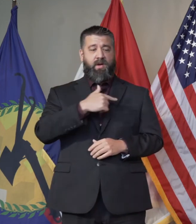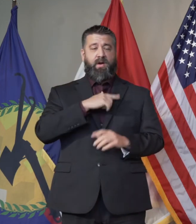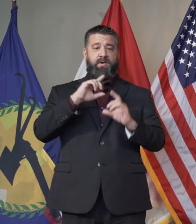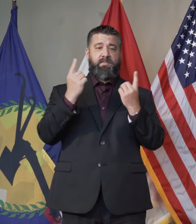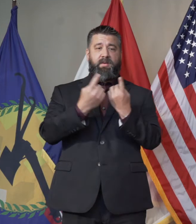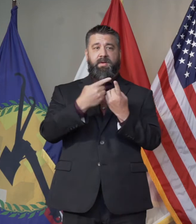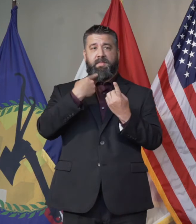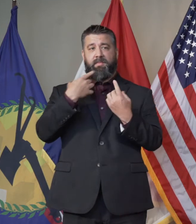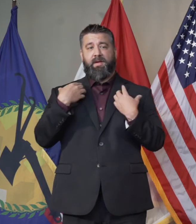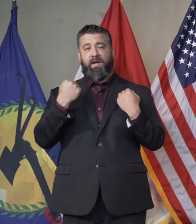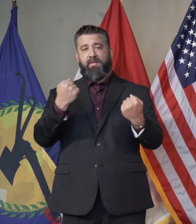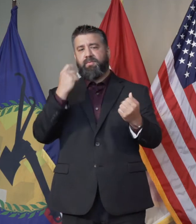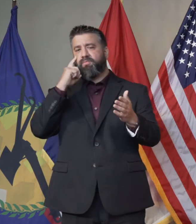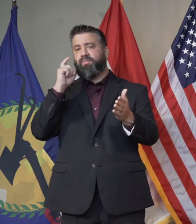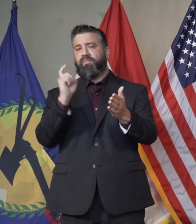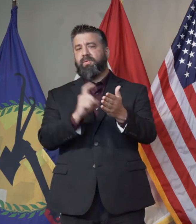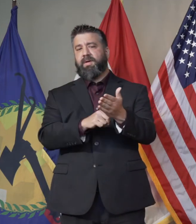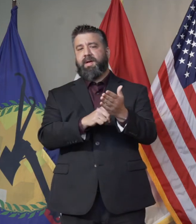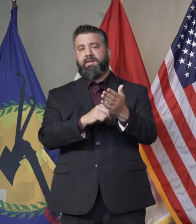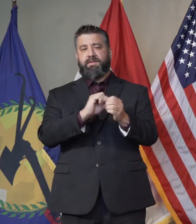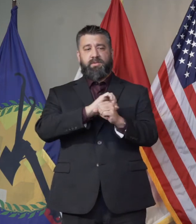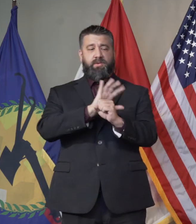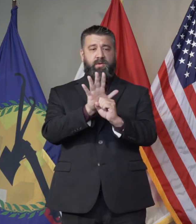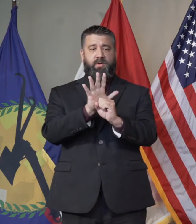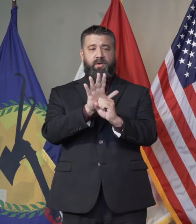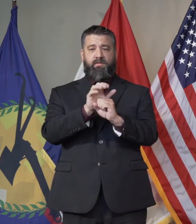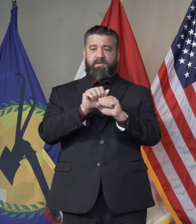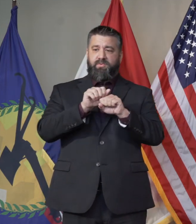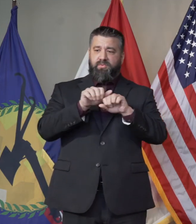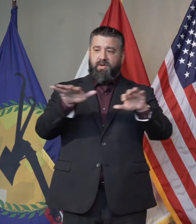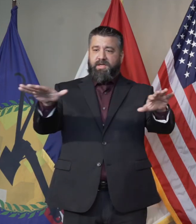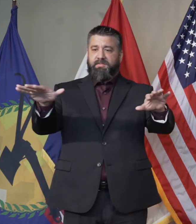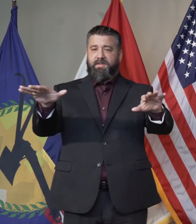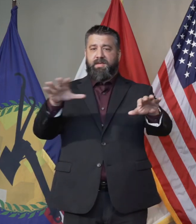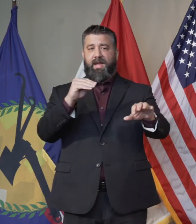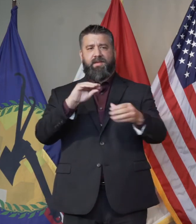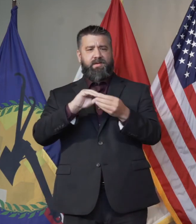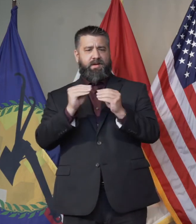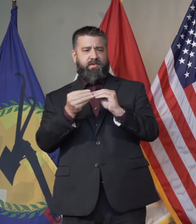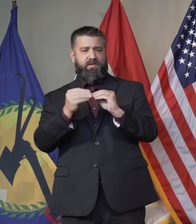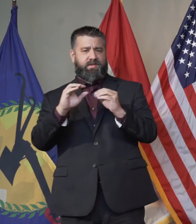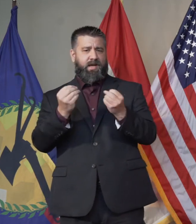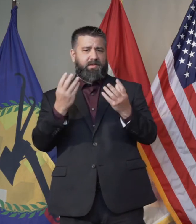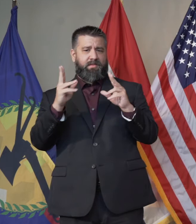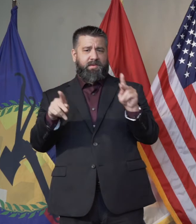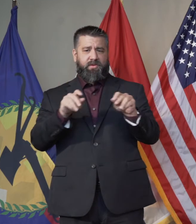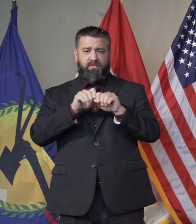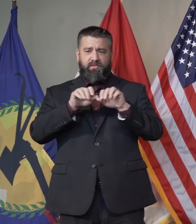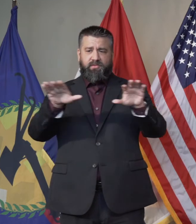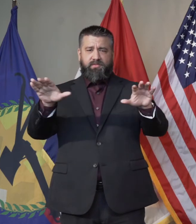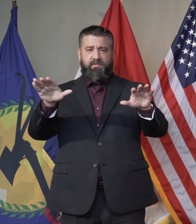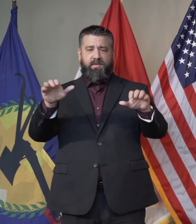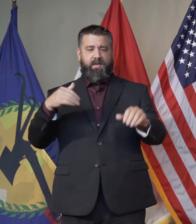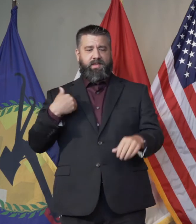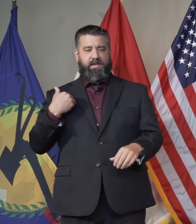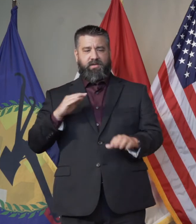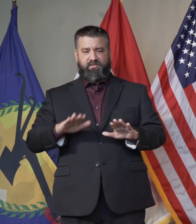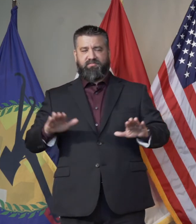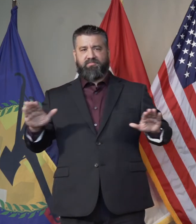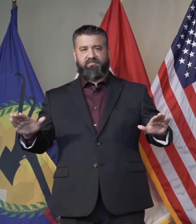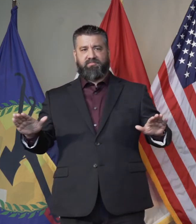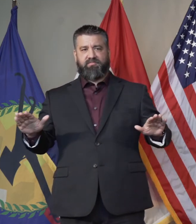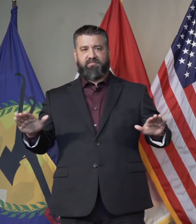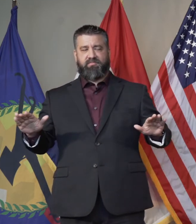that the COVID transmission and the data among those younger students, grade school and middle